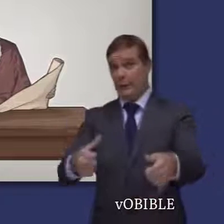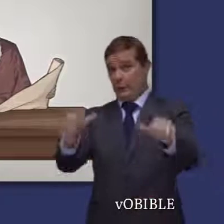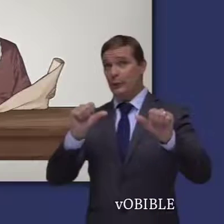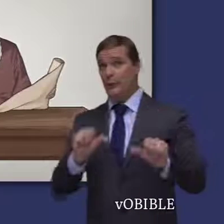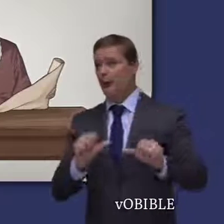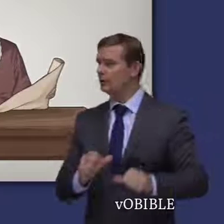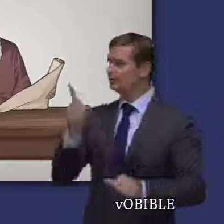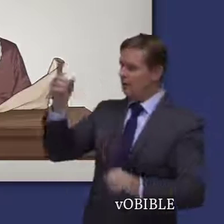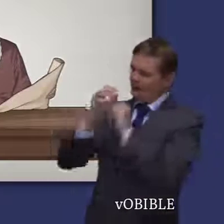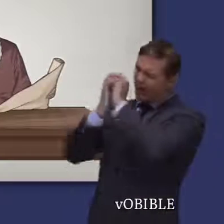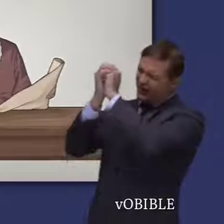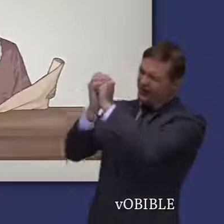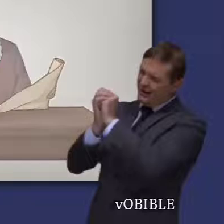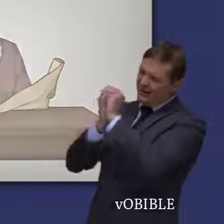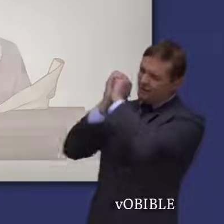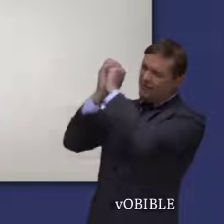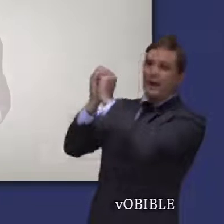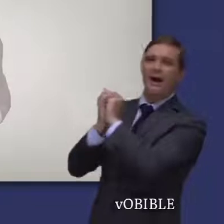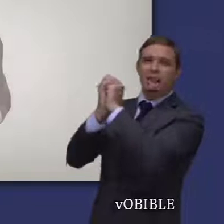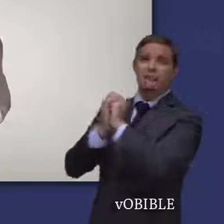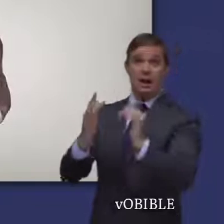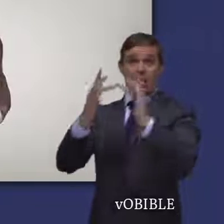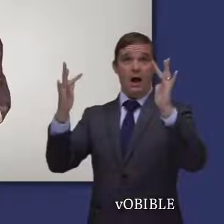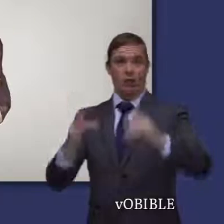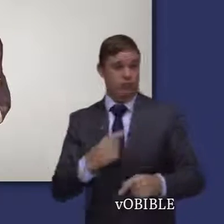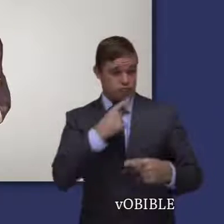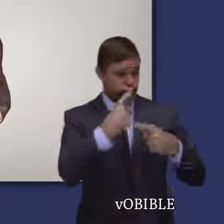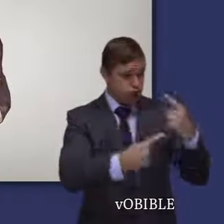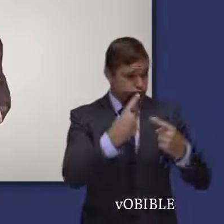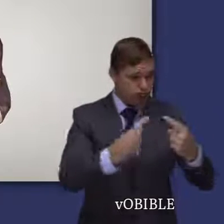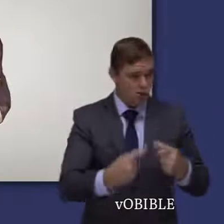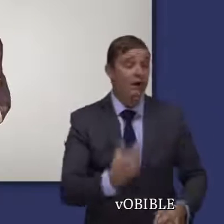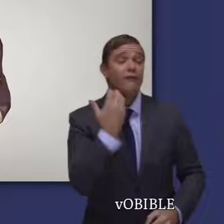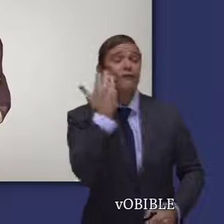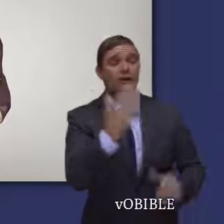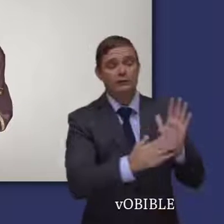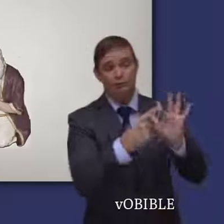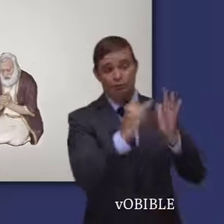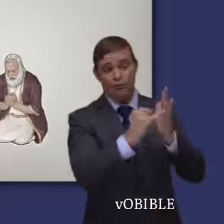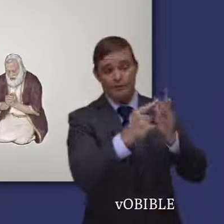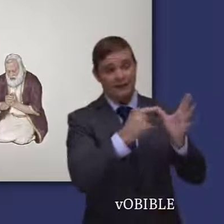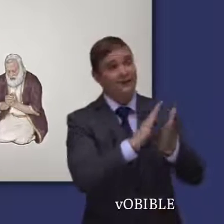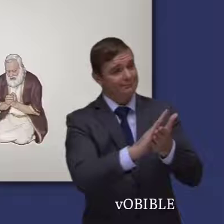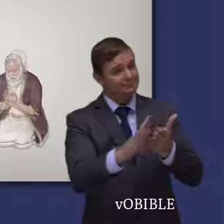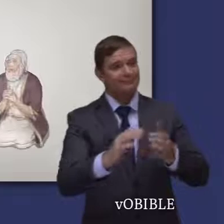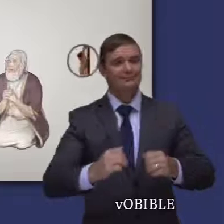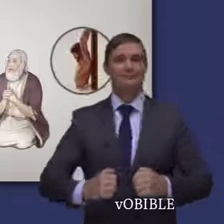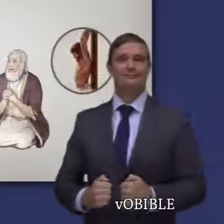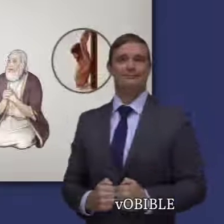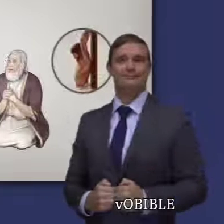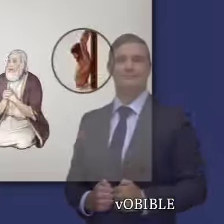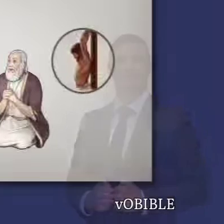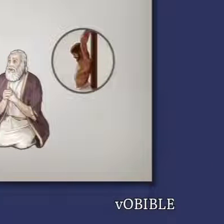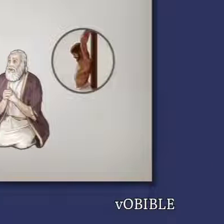from captivity is imminent. Next, we read that while Daniel is praying, an angel appears to him and